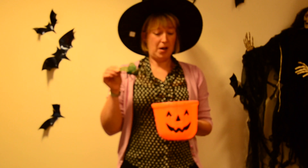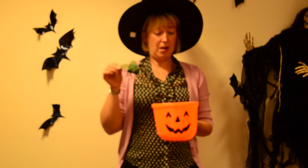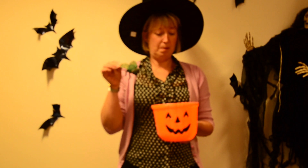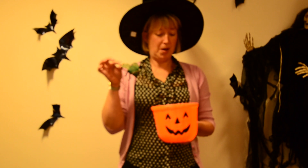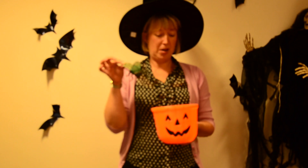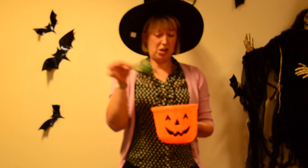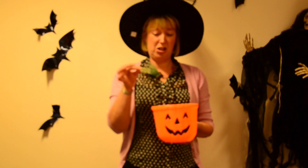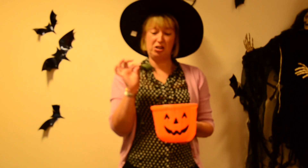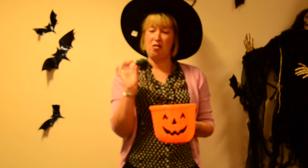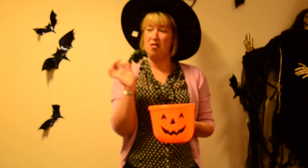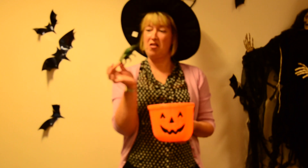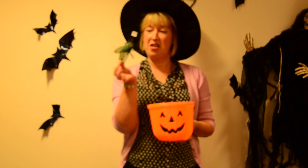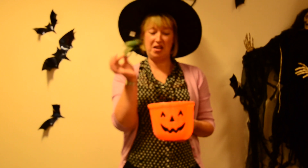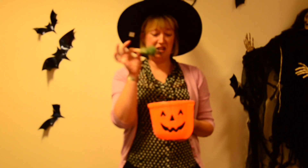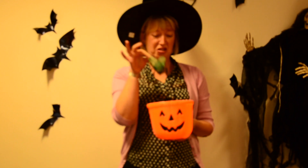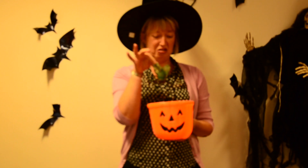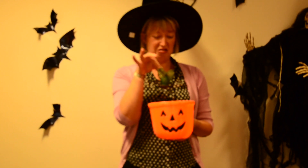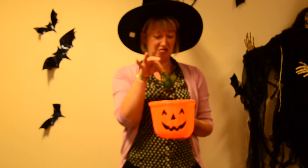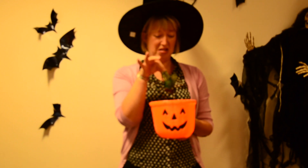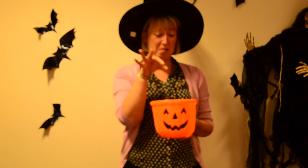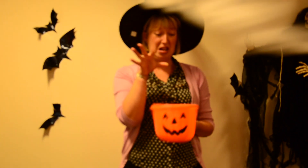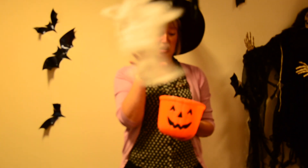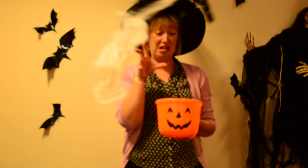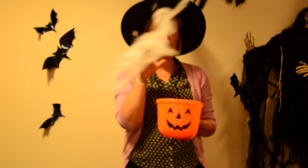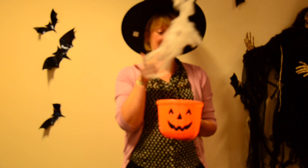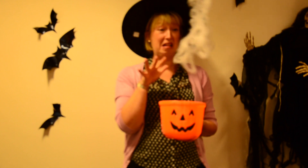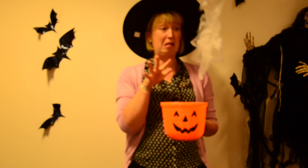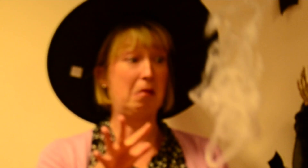Hubble, bubble, toil and trouble.